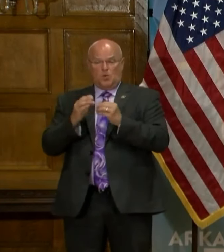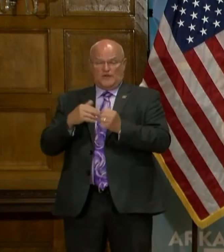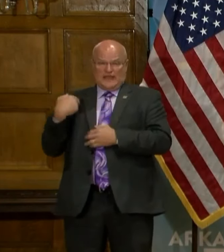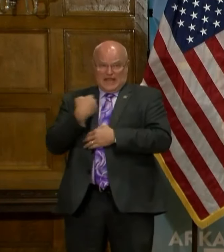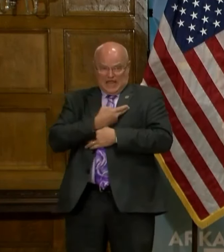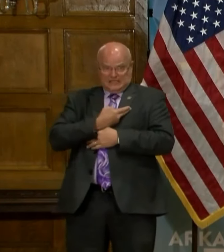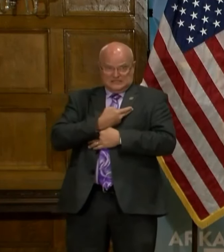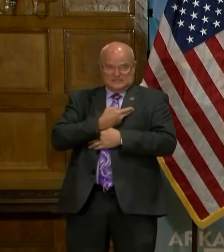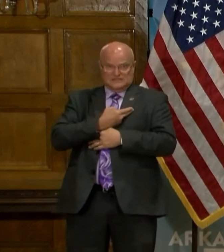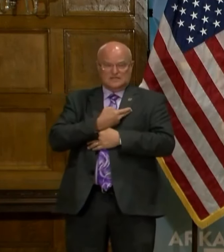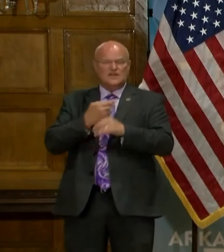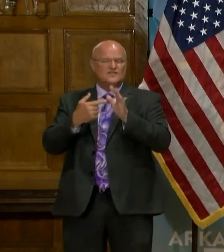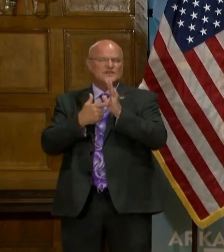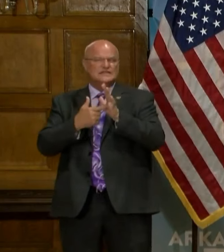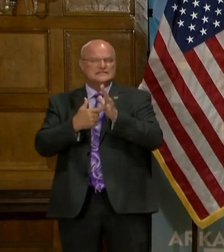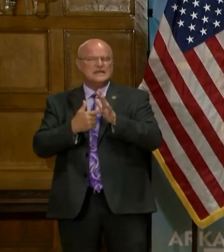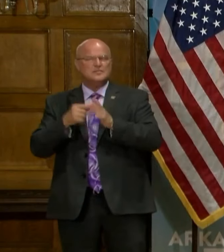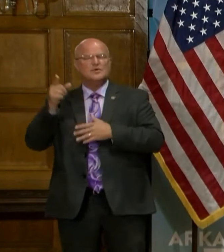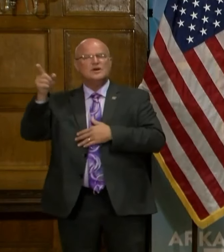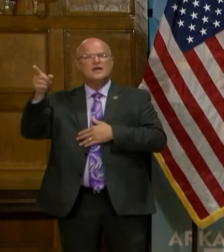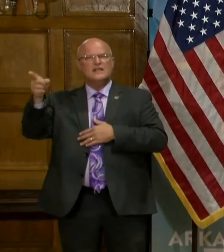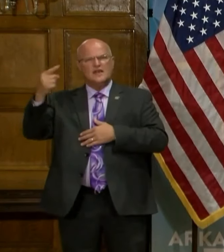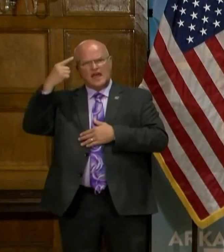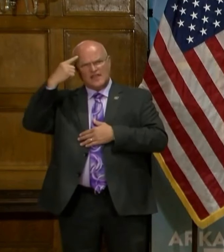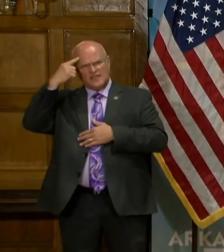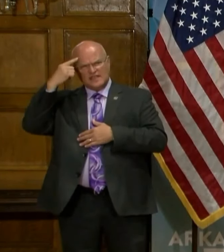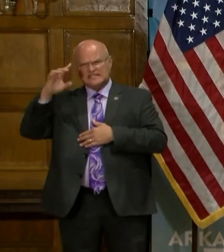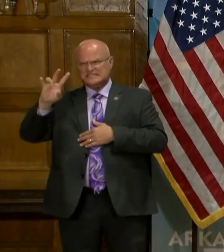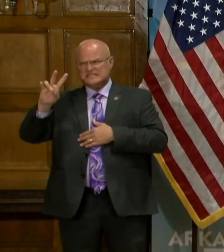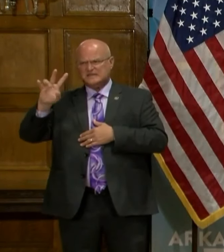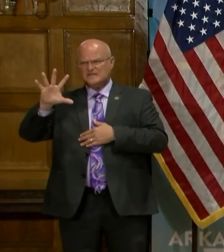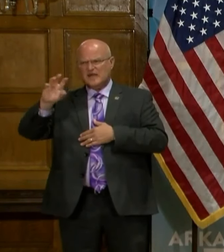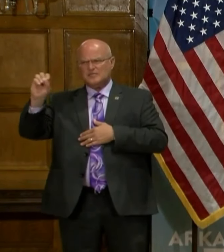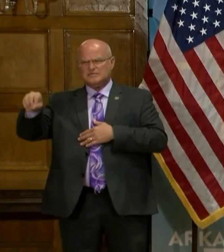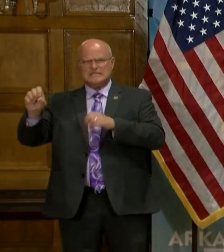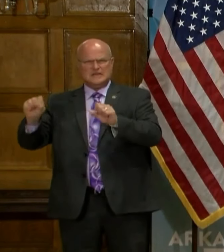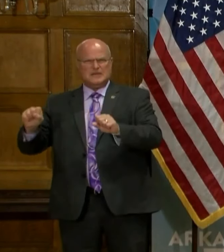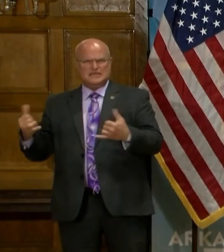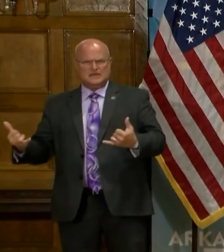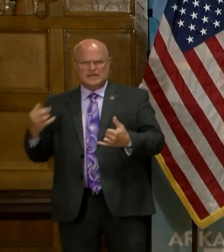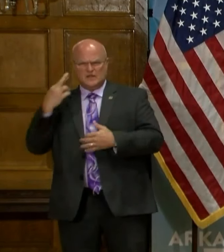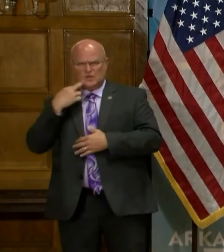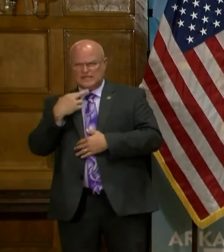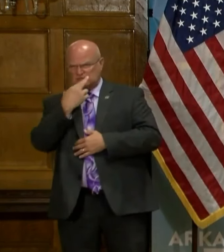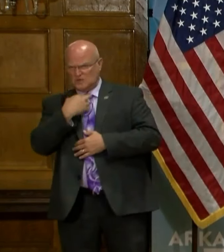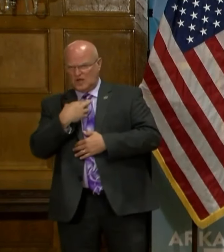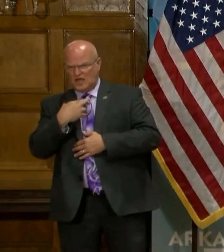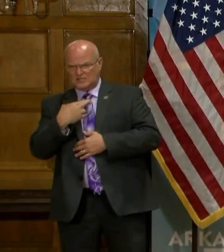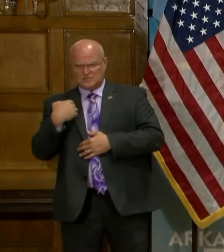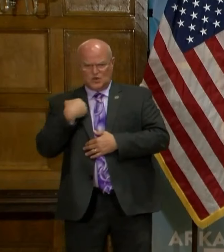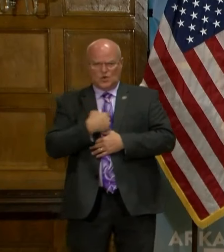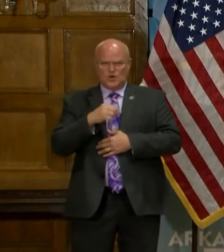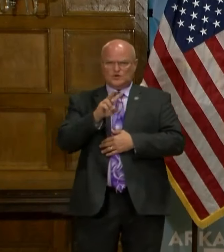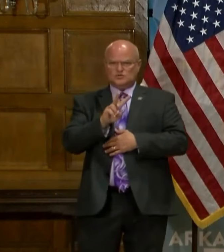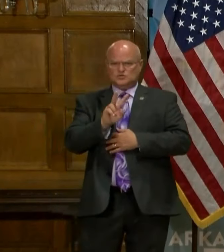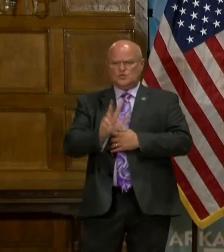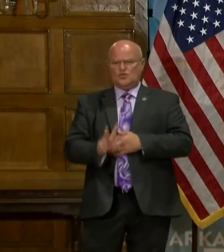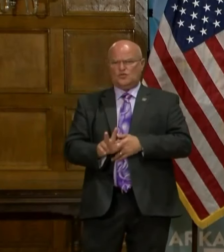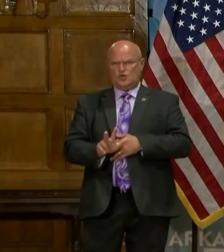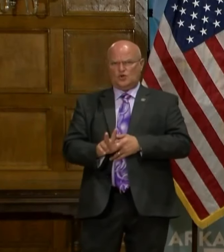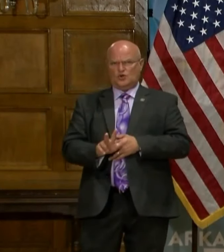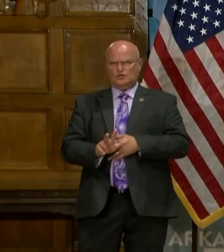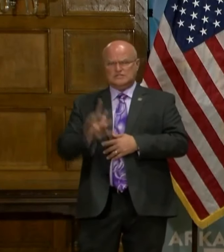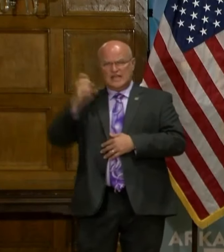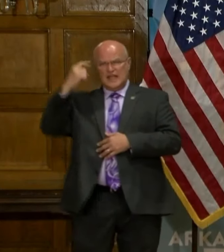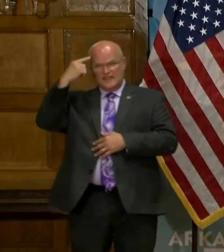For example, they are at, I believe it's 75% capacity in the restaurants. We're at 2/3.